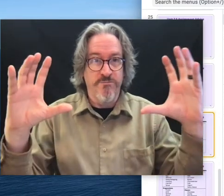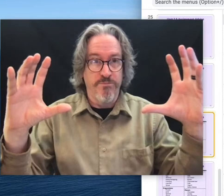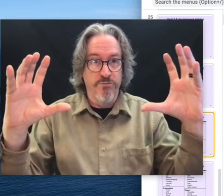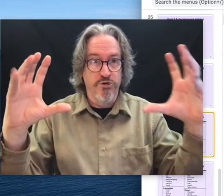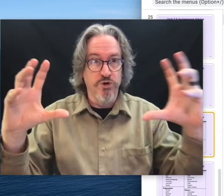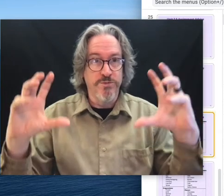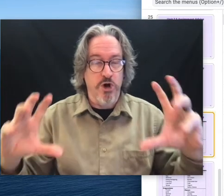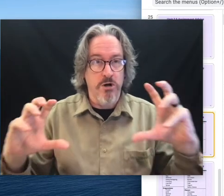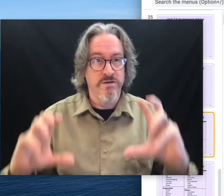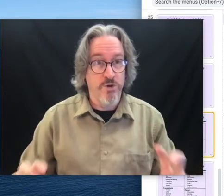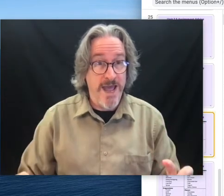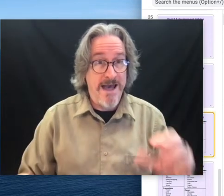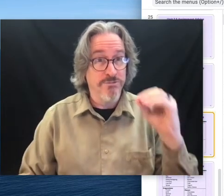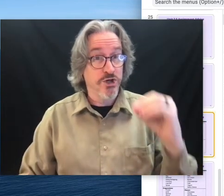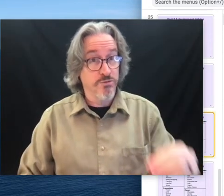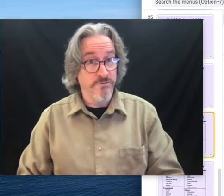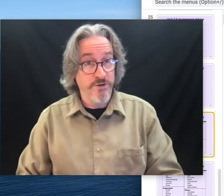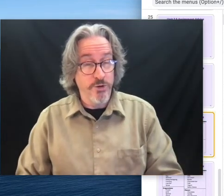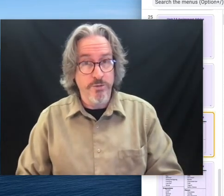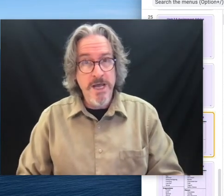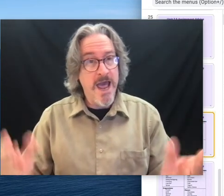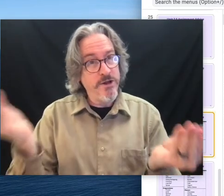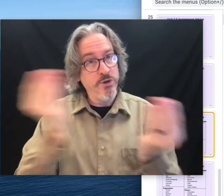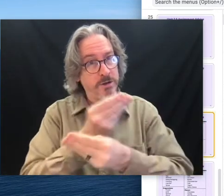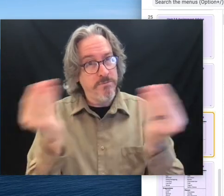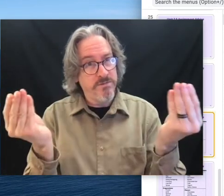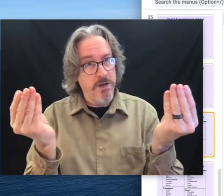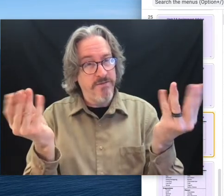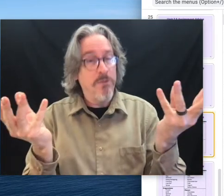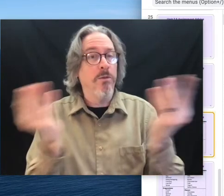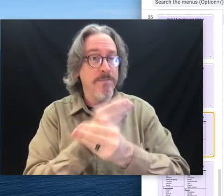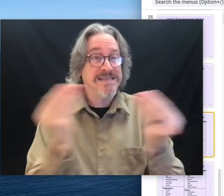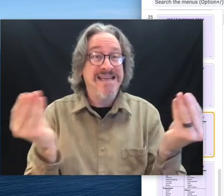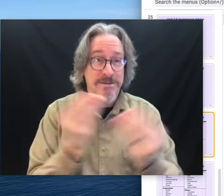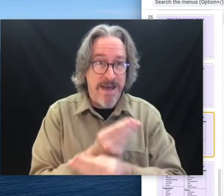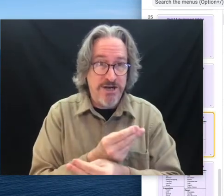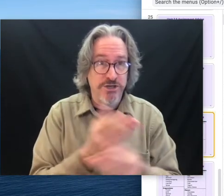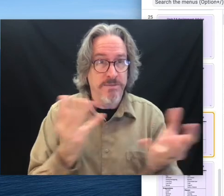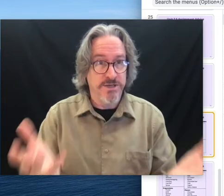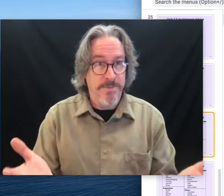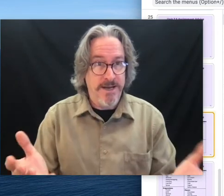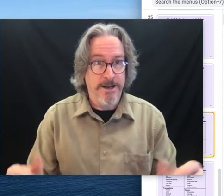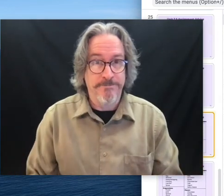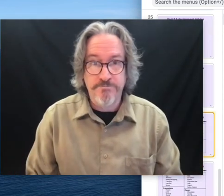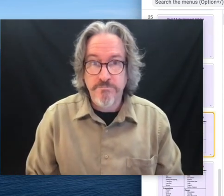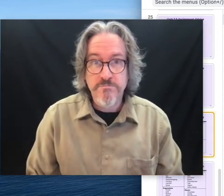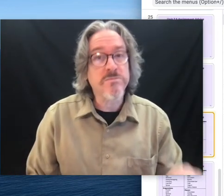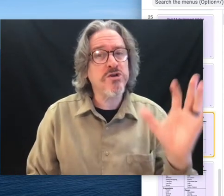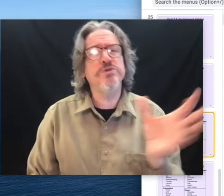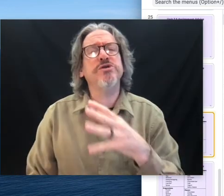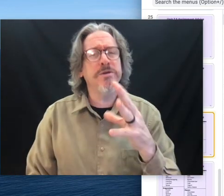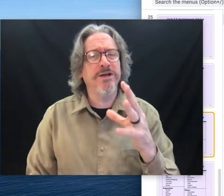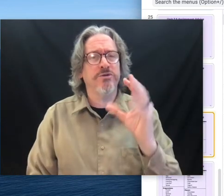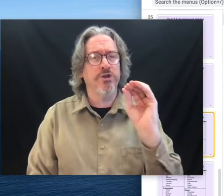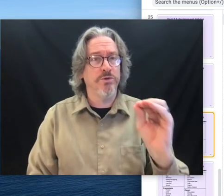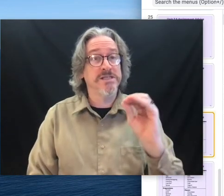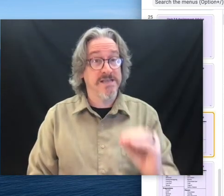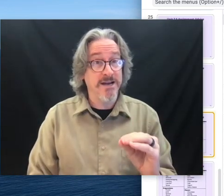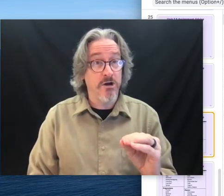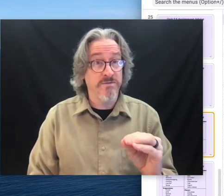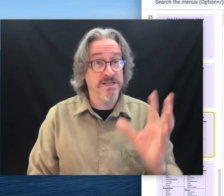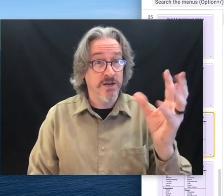is I've grouped all the vocab to review, and then you can they will mix and match them depending. So I just want to make sure that